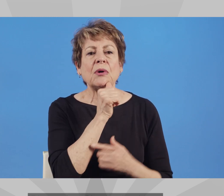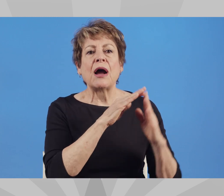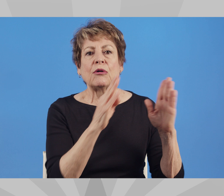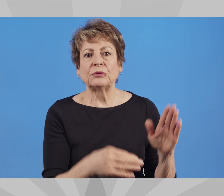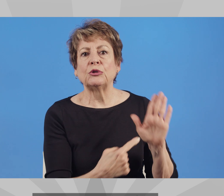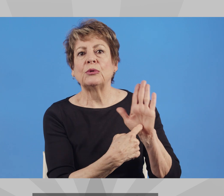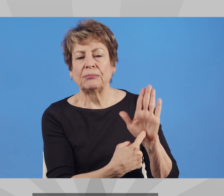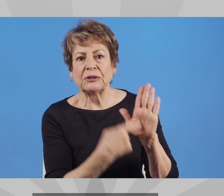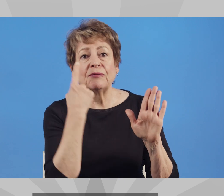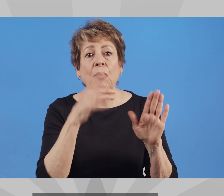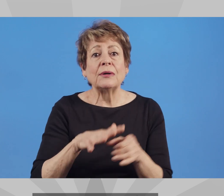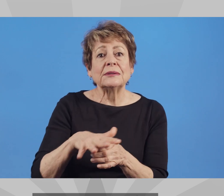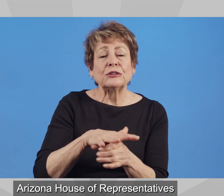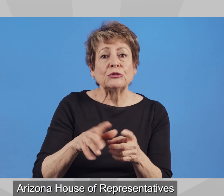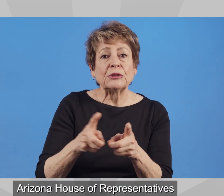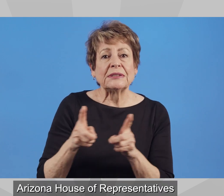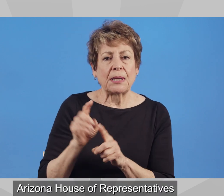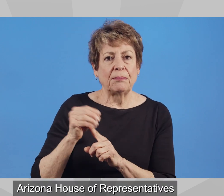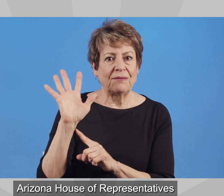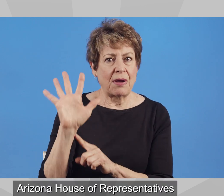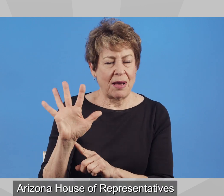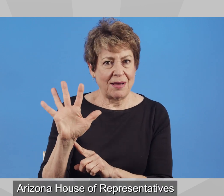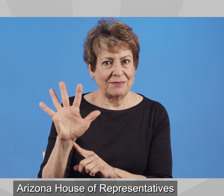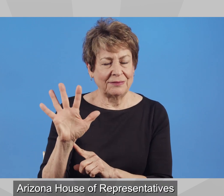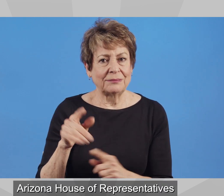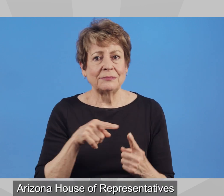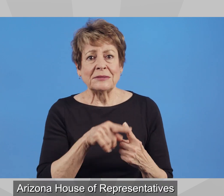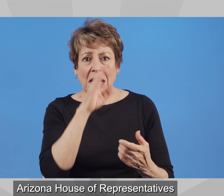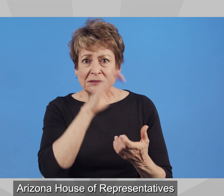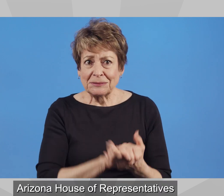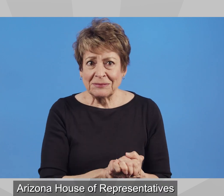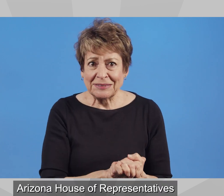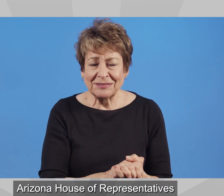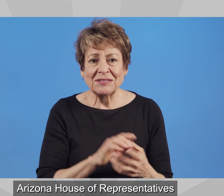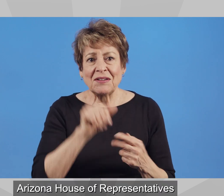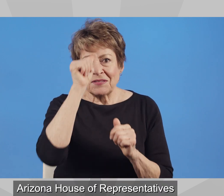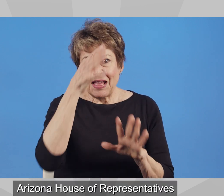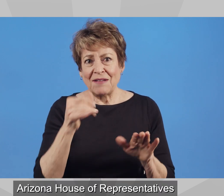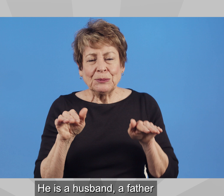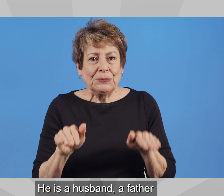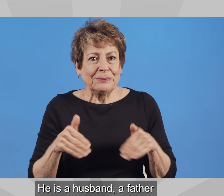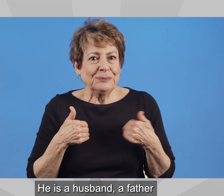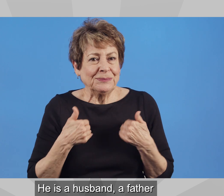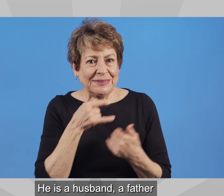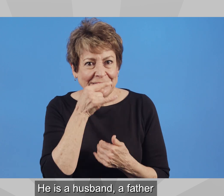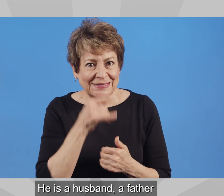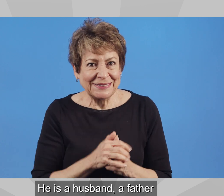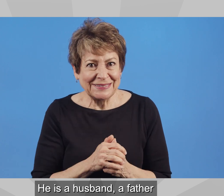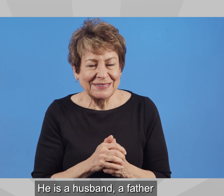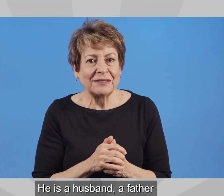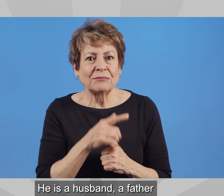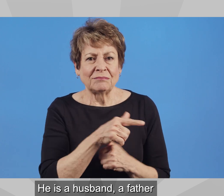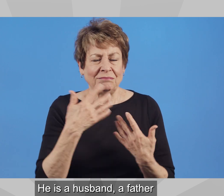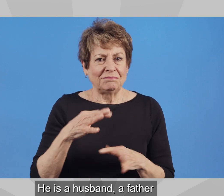Charles Lucking, the current member of the Arizona House of Representatives for Legislative District 5. He is a husband,